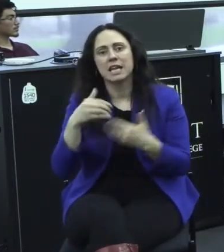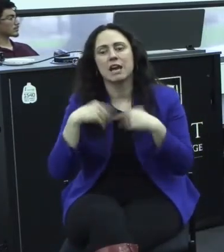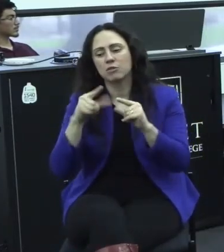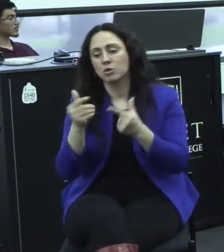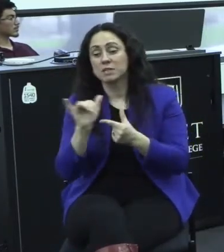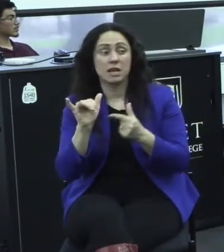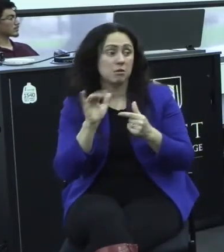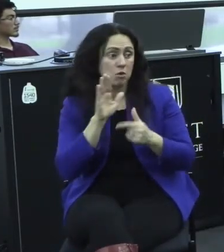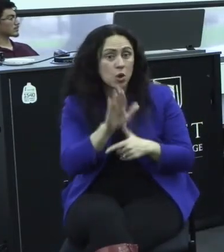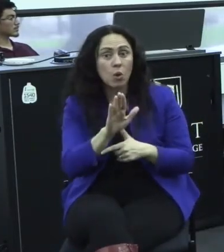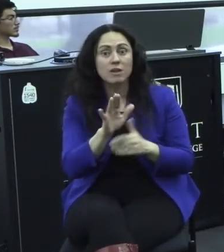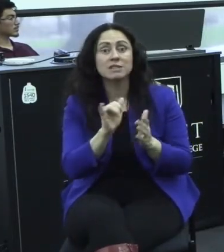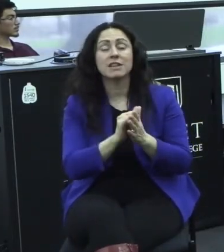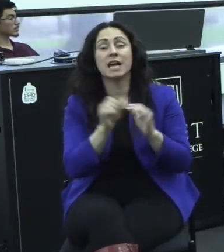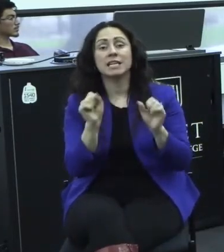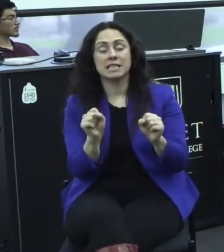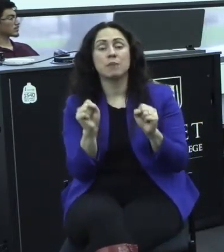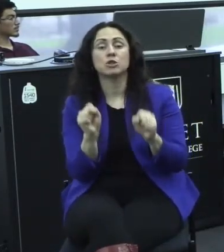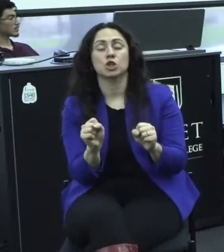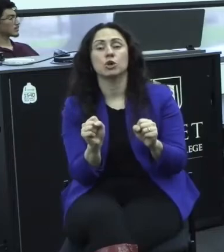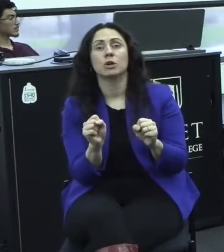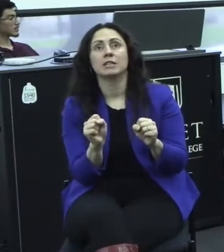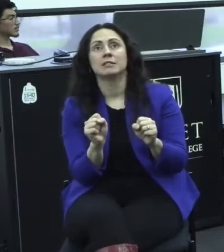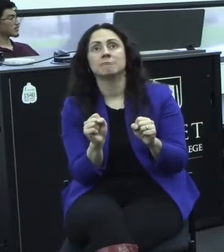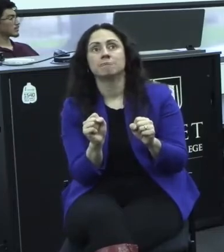like yours who is able to